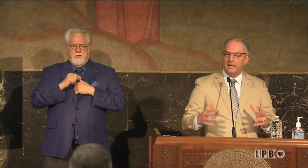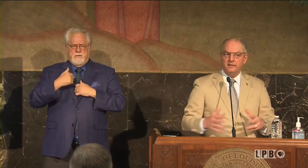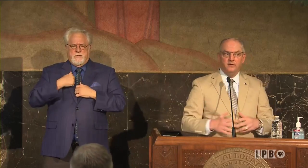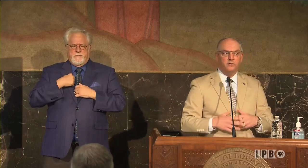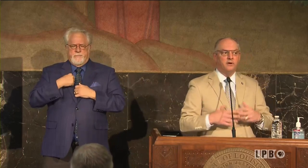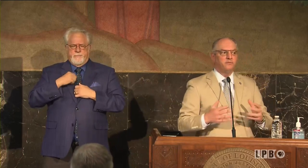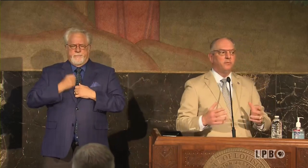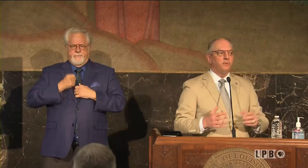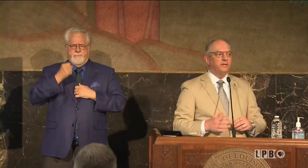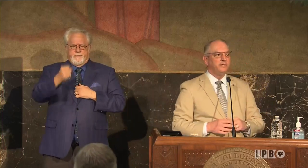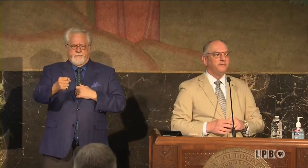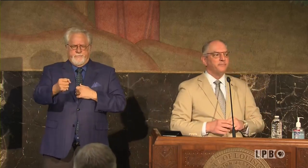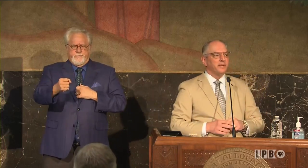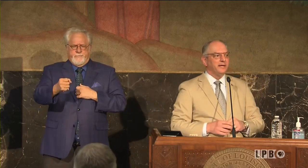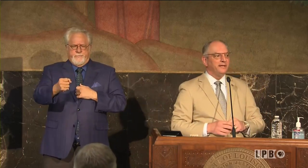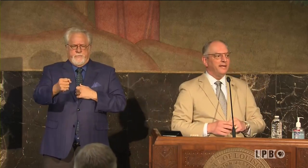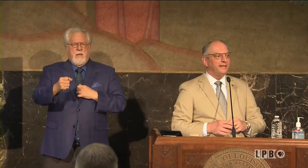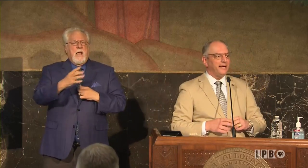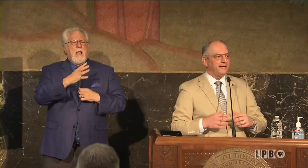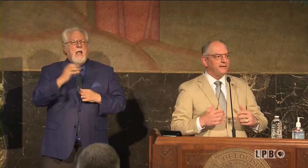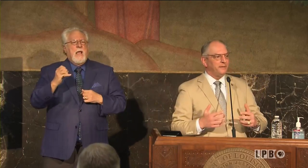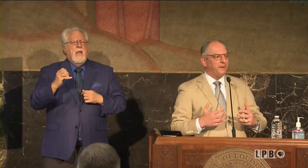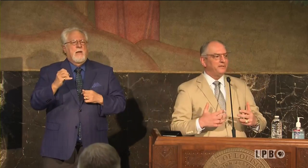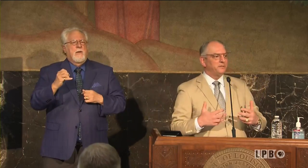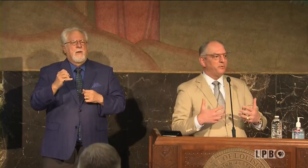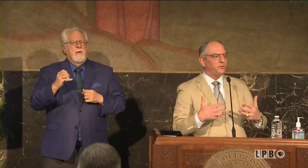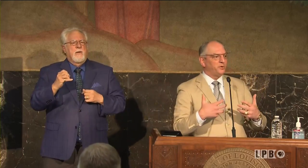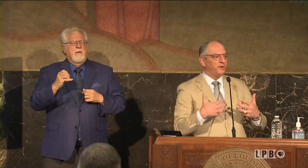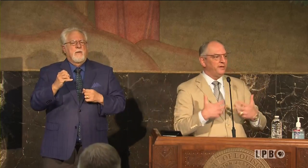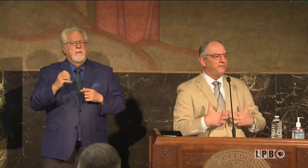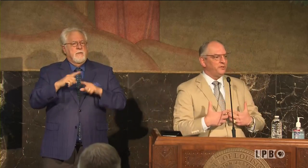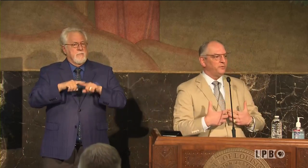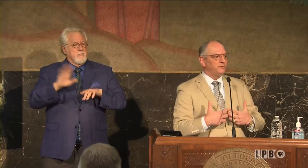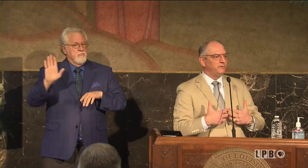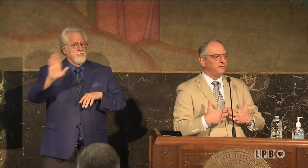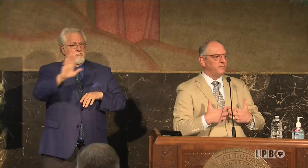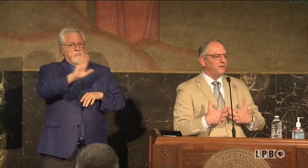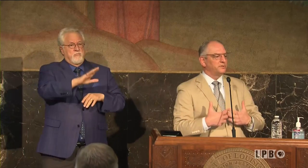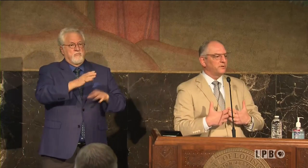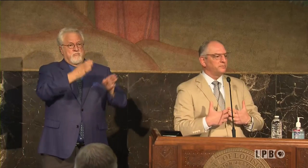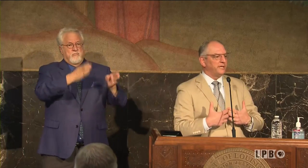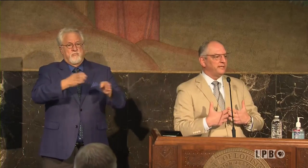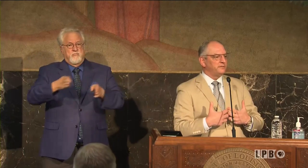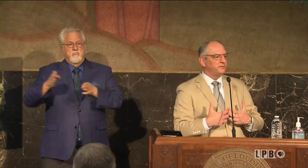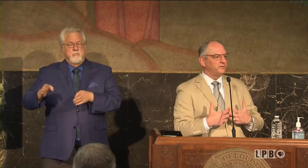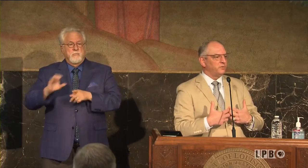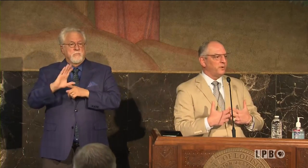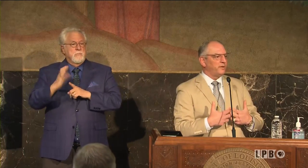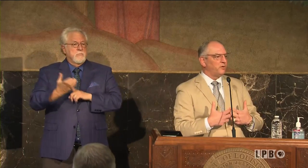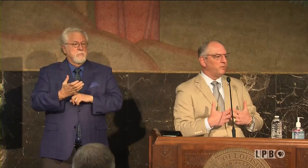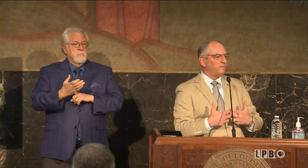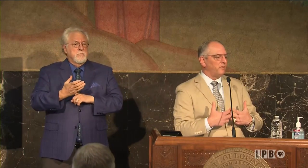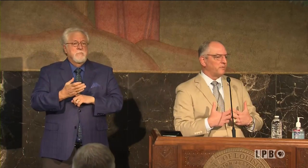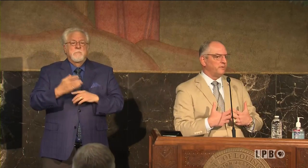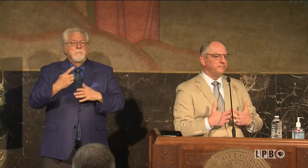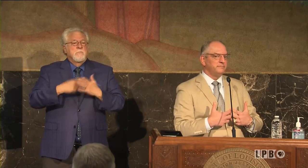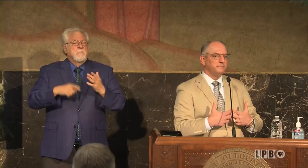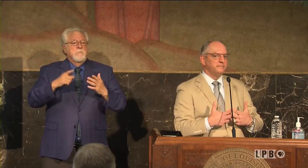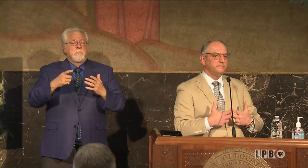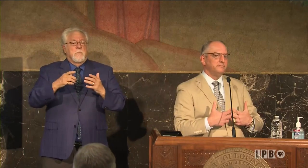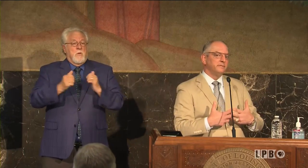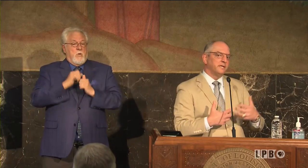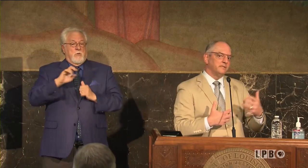would be taking, that you're comfortable with, and that depends upon your individual circumstances as to whether you're more